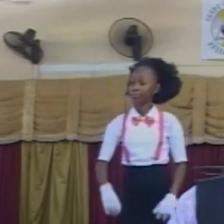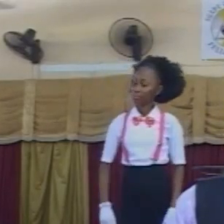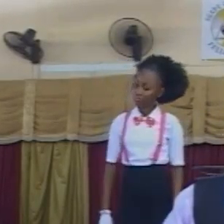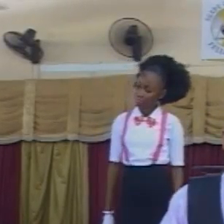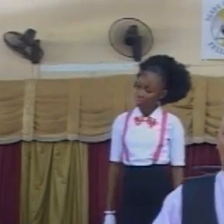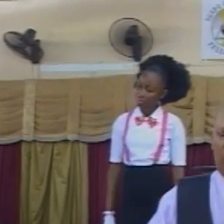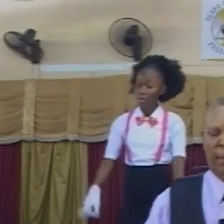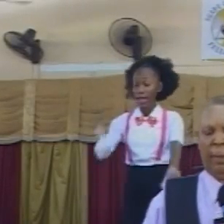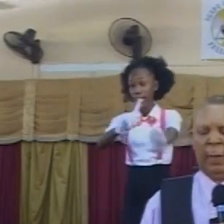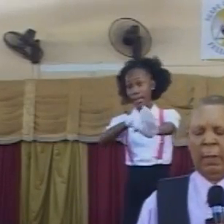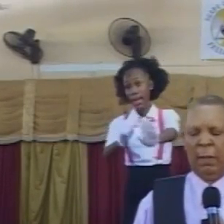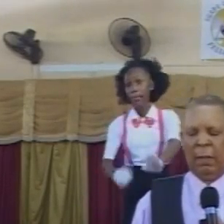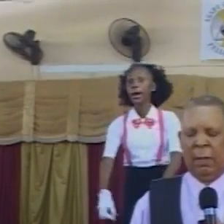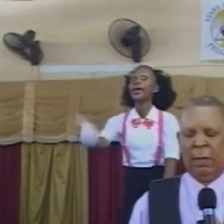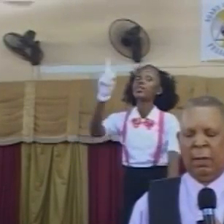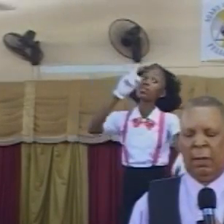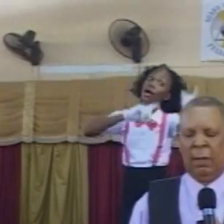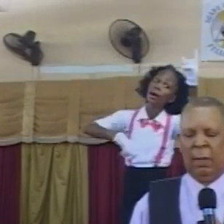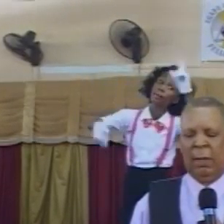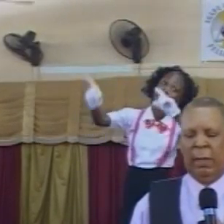The time has come.